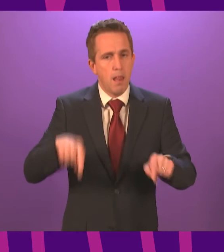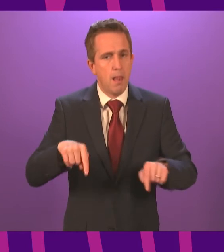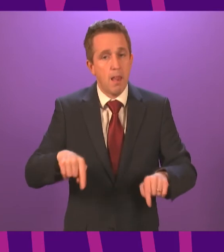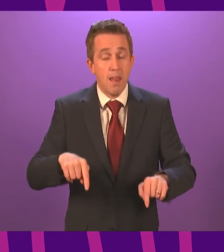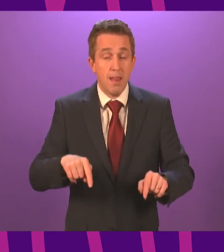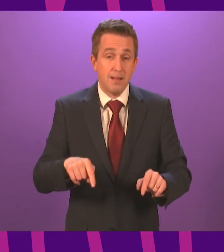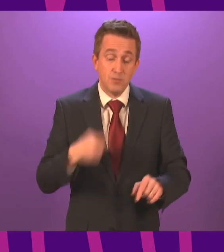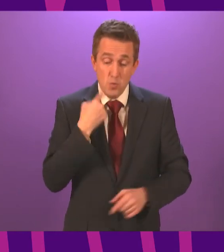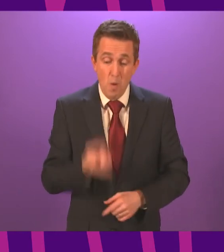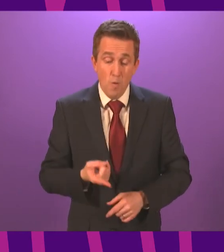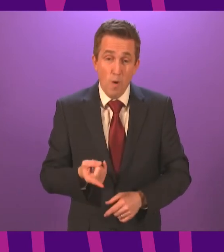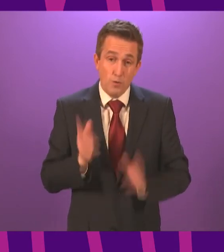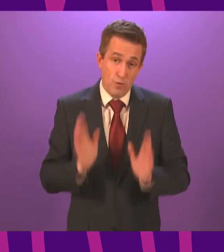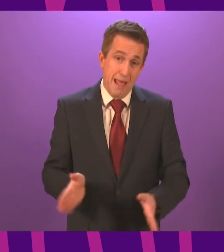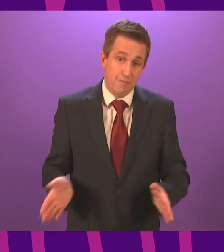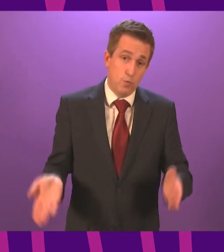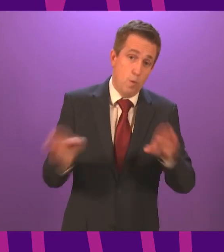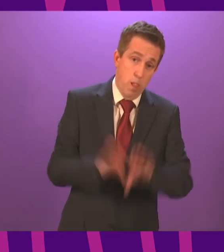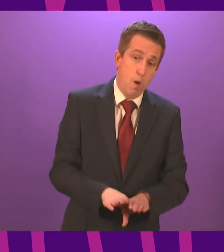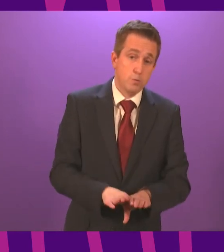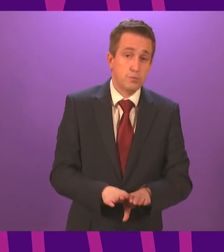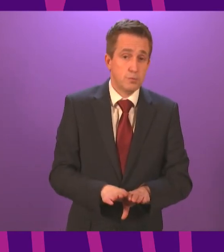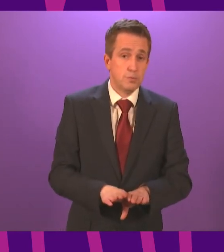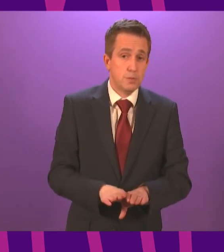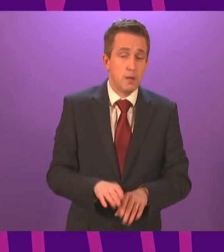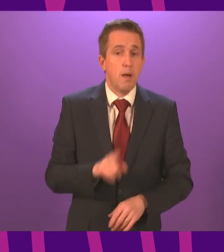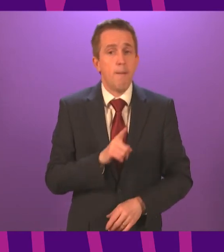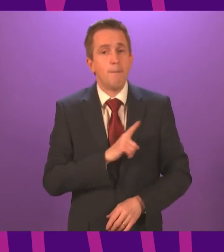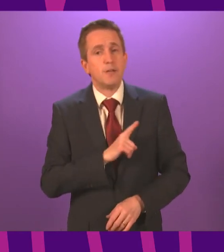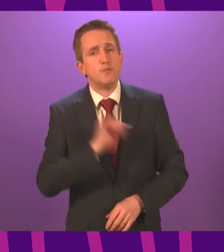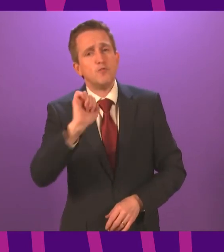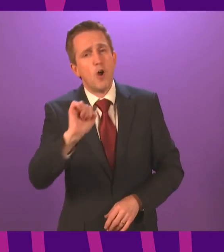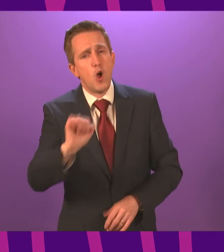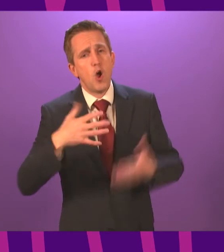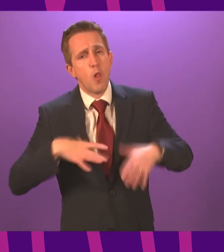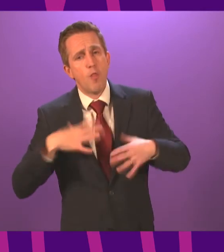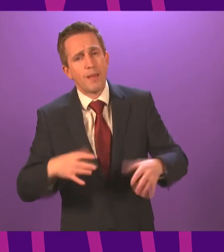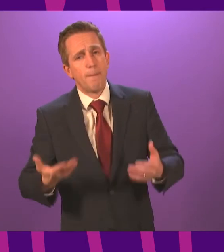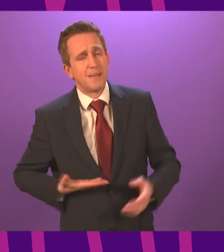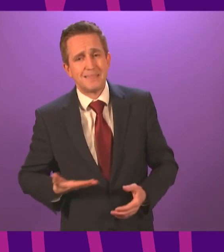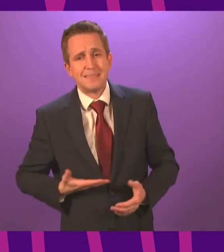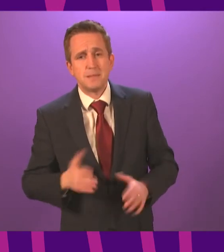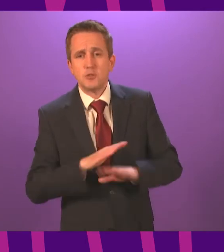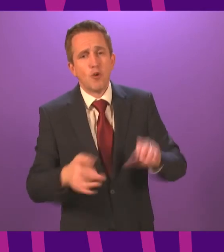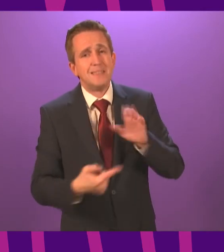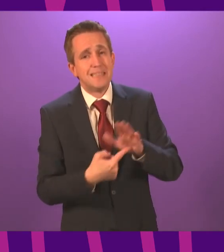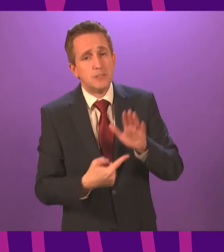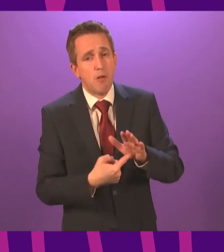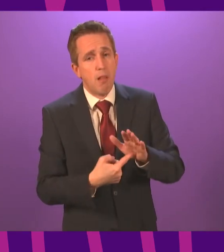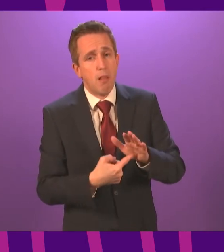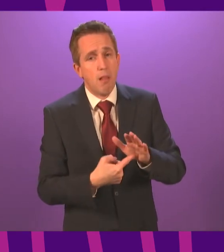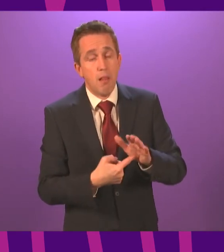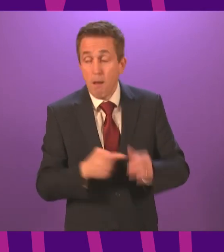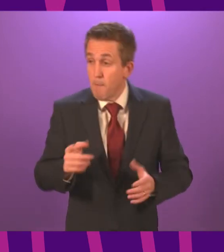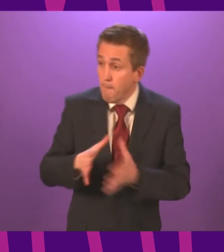forced to close tomorrow because her business is deemed non-essential. yet large retail businesses such as